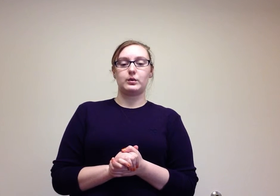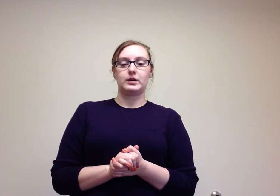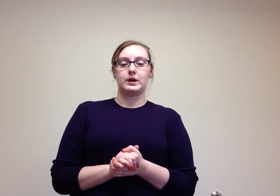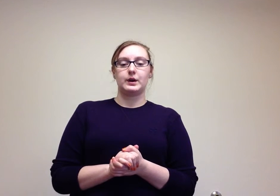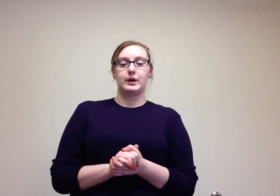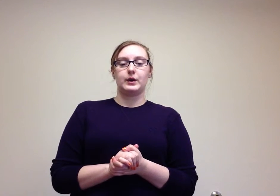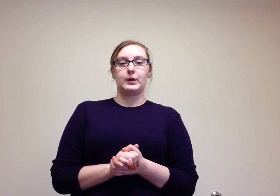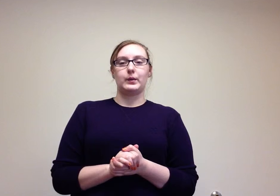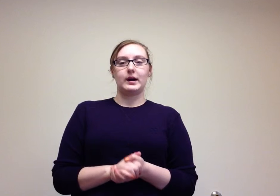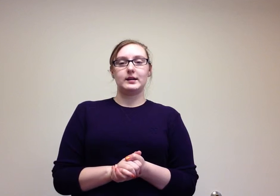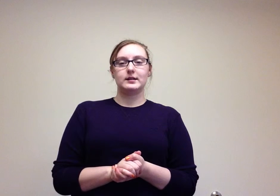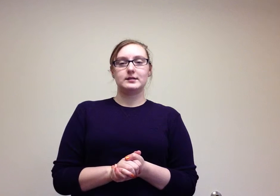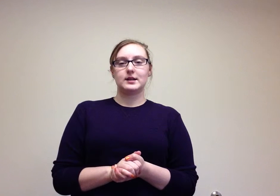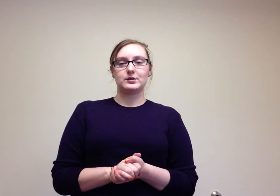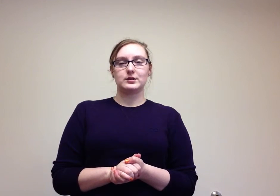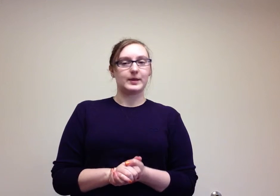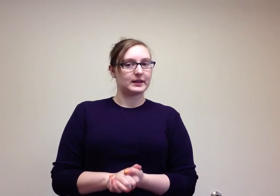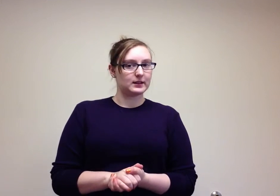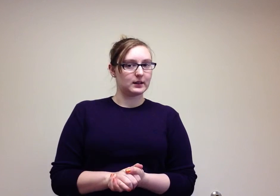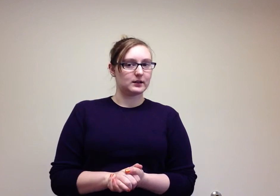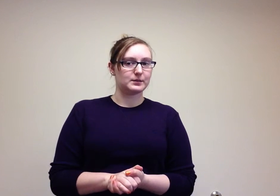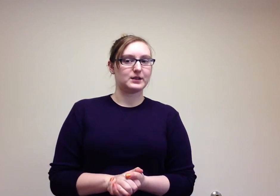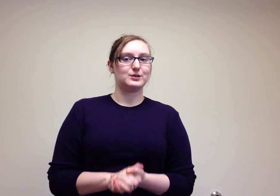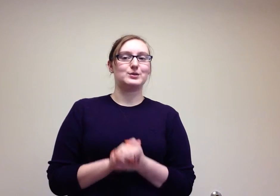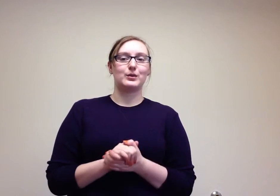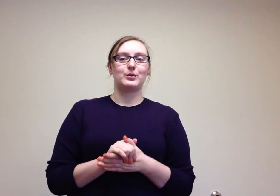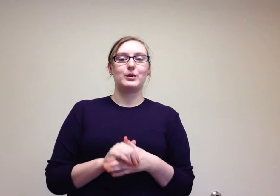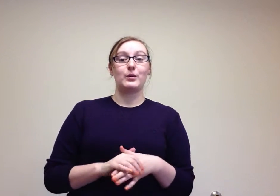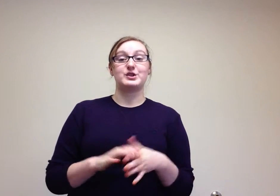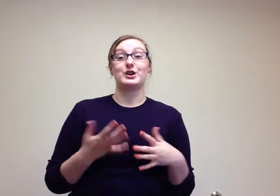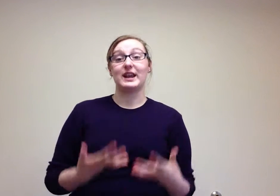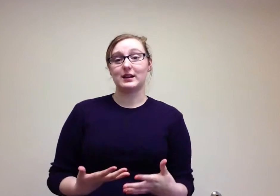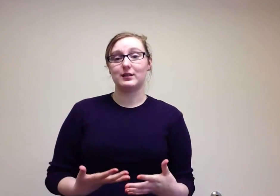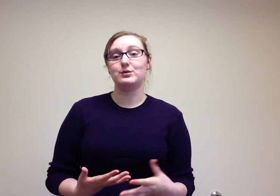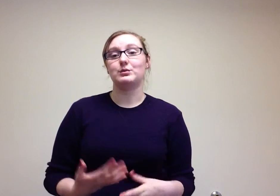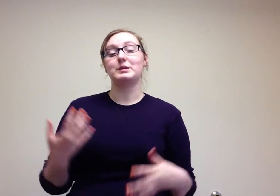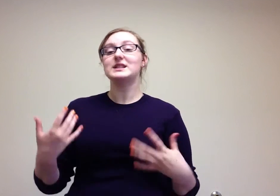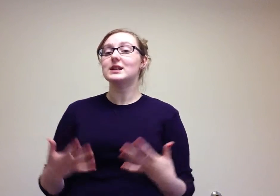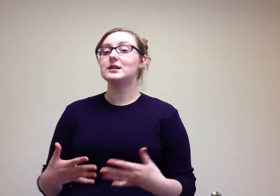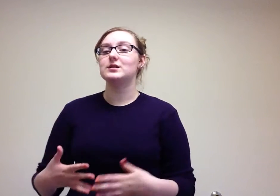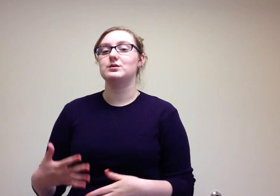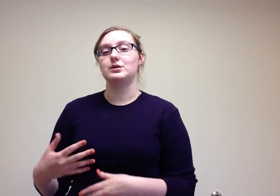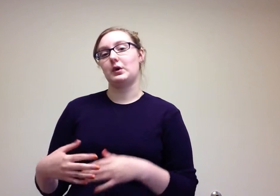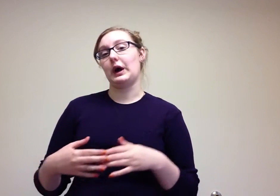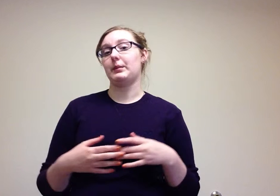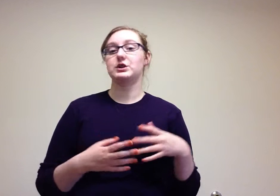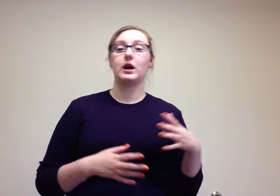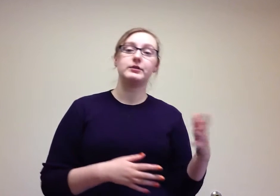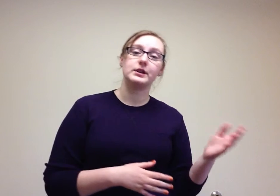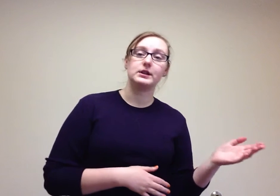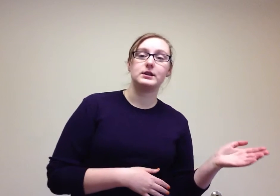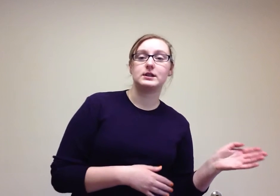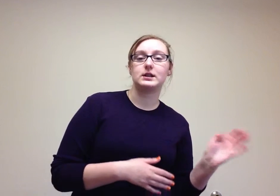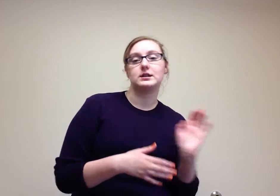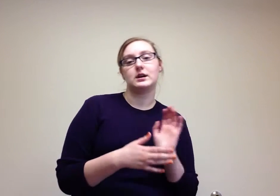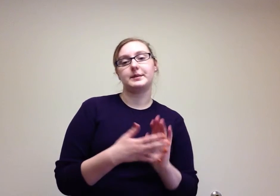So why is taking drugs a bad thing? Because you don't know what you're getting. You don't know what's in it. You don't know how much of it is in it, that